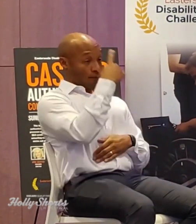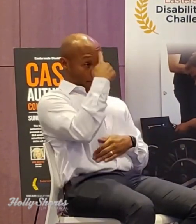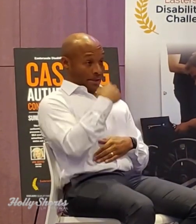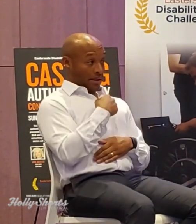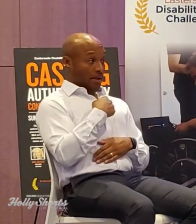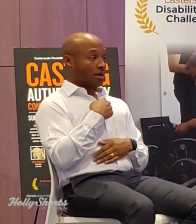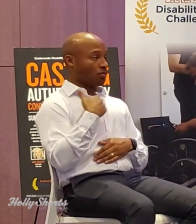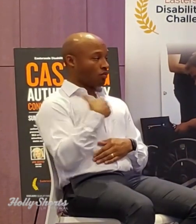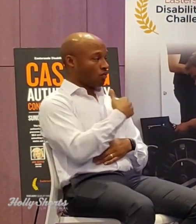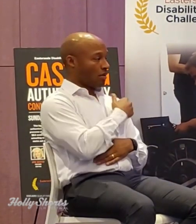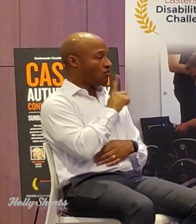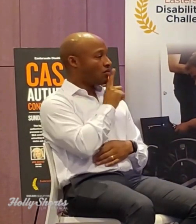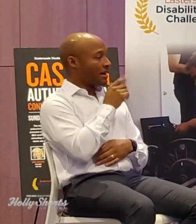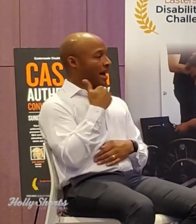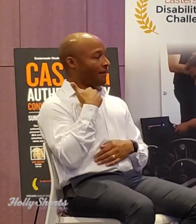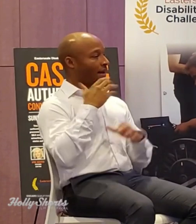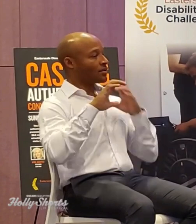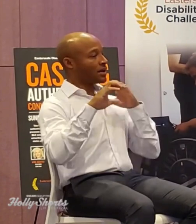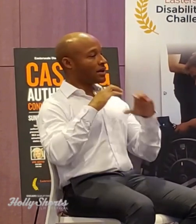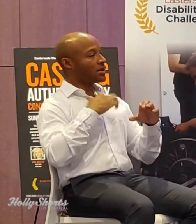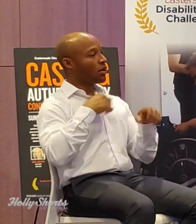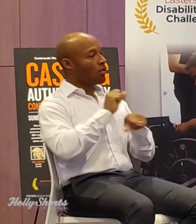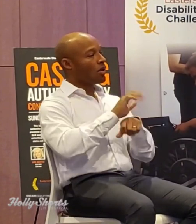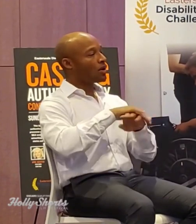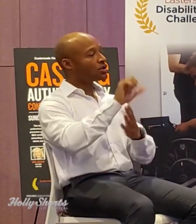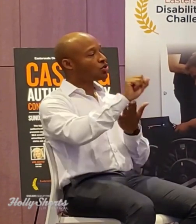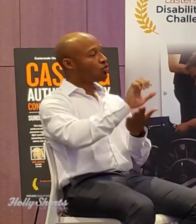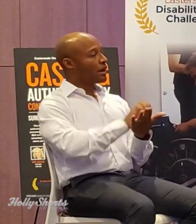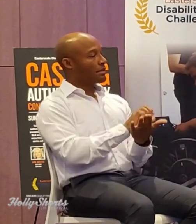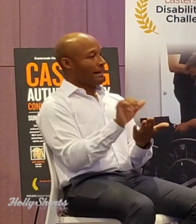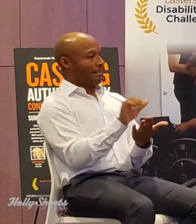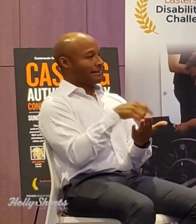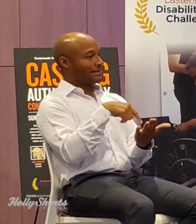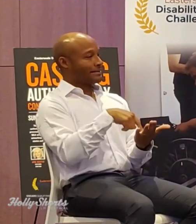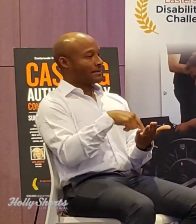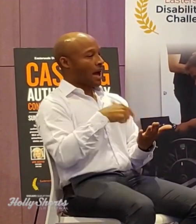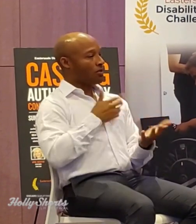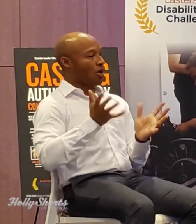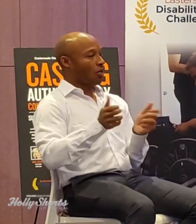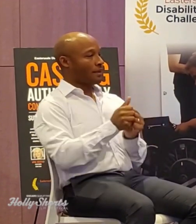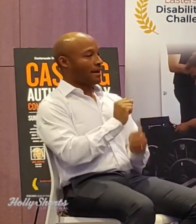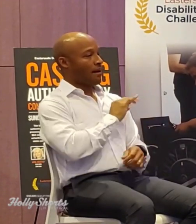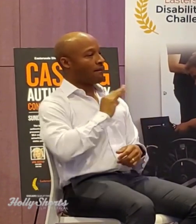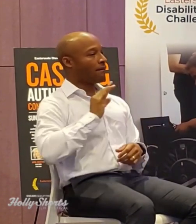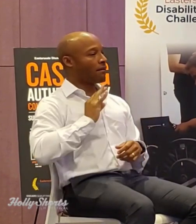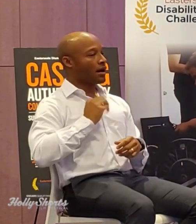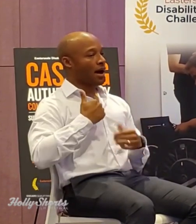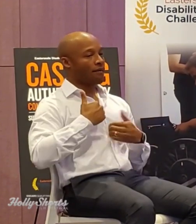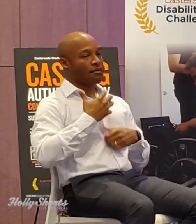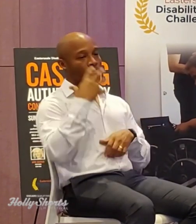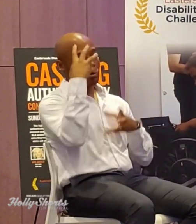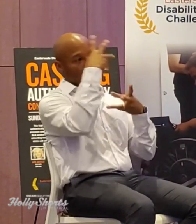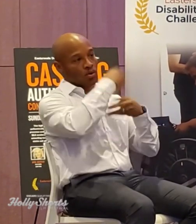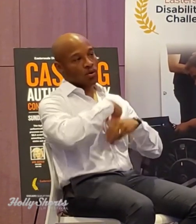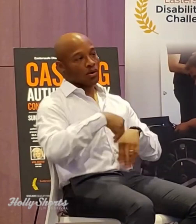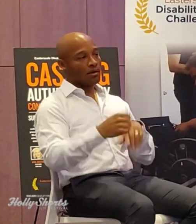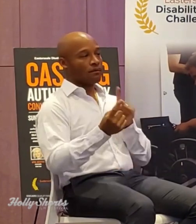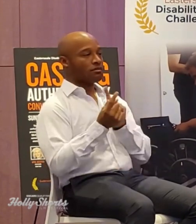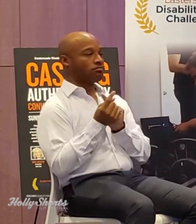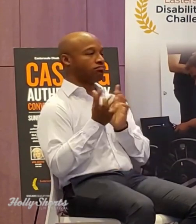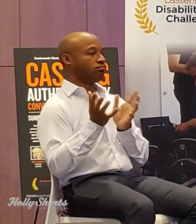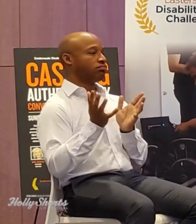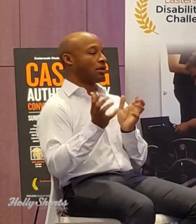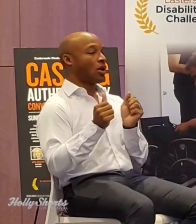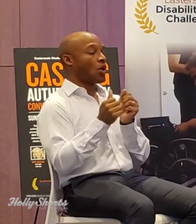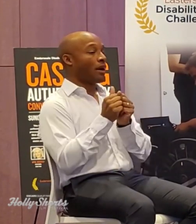a script like this, and I was talking to my staff, and we had this beautiful heart-to-heart with one of my assistants who is of neurodiversity, and then